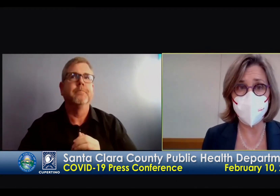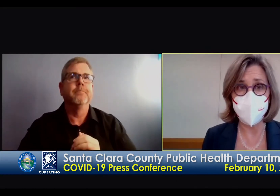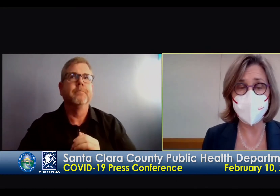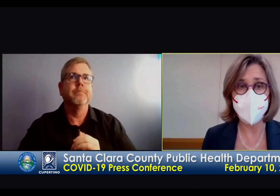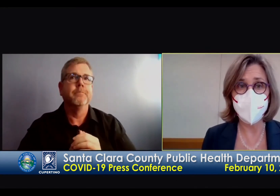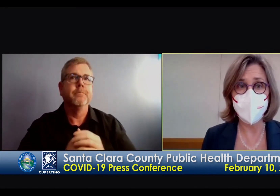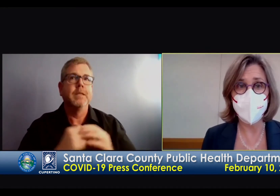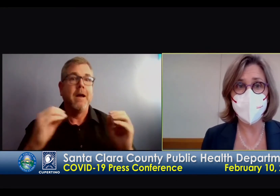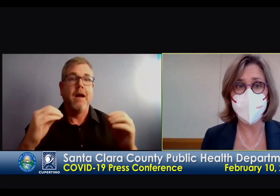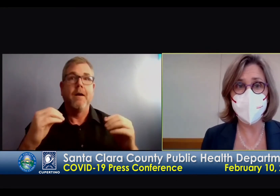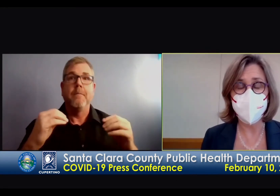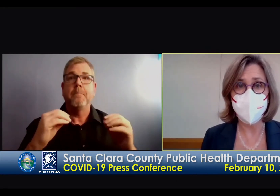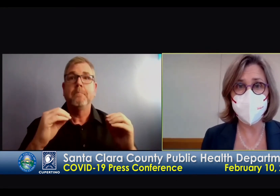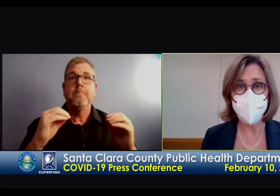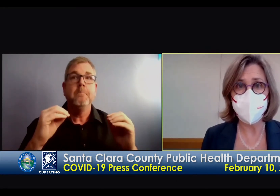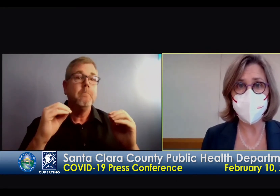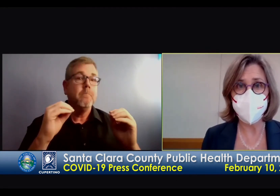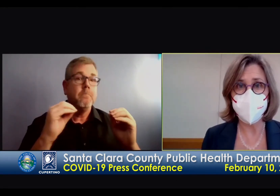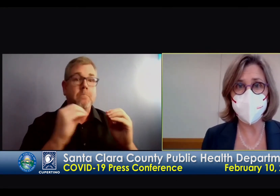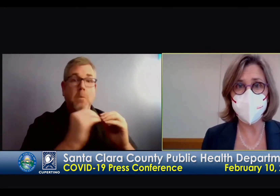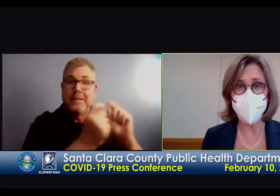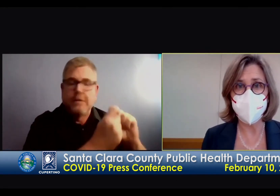other.